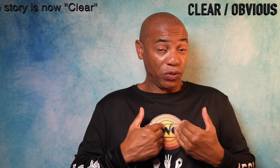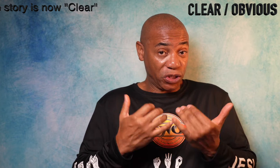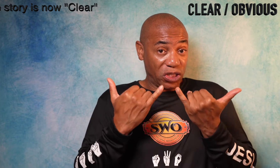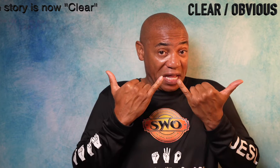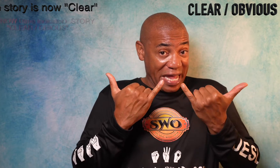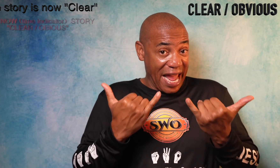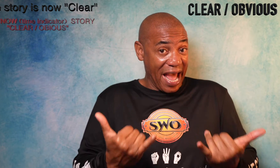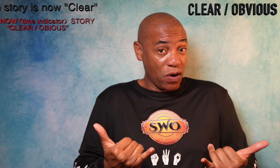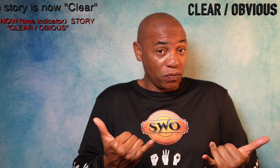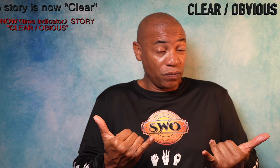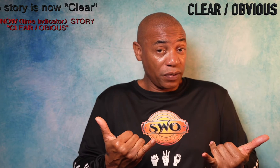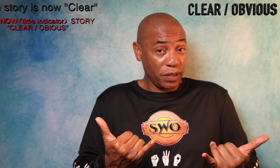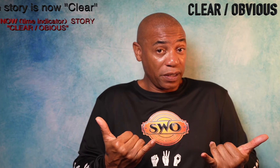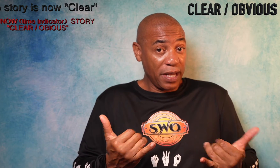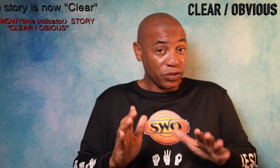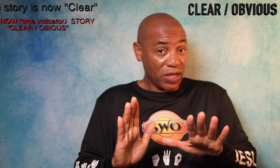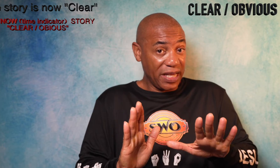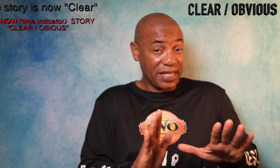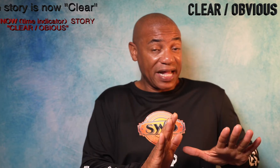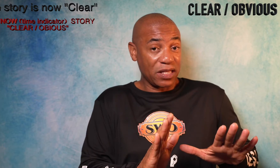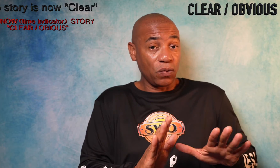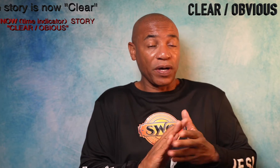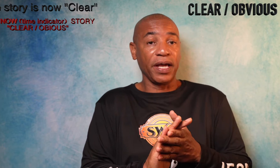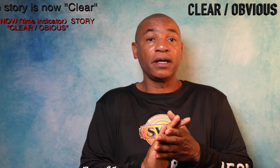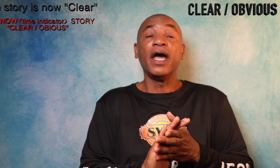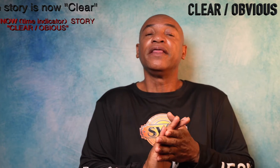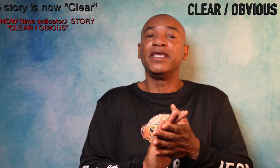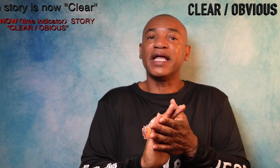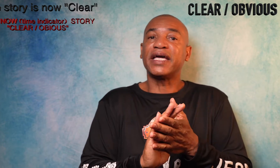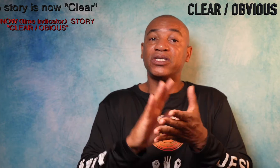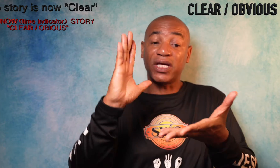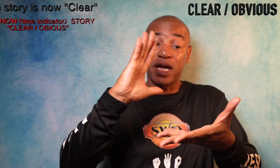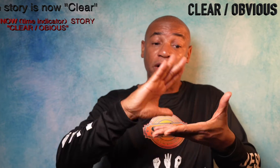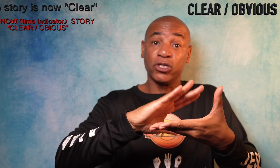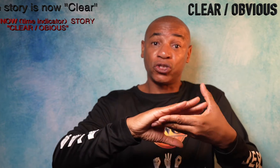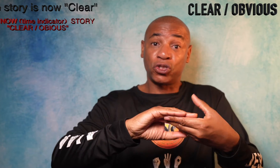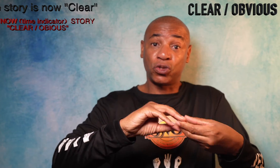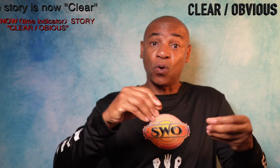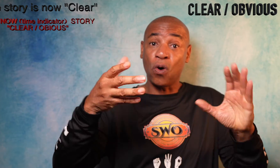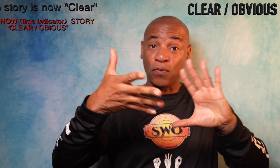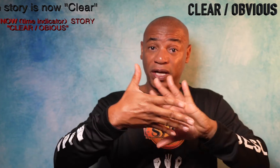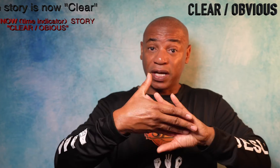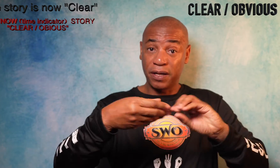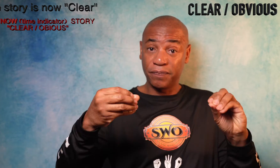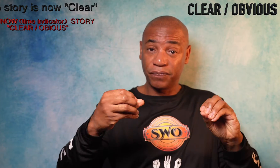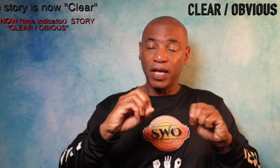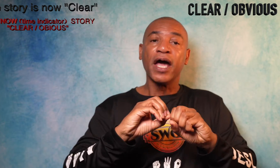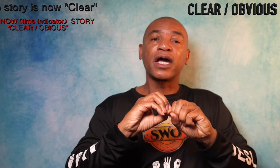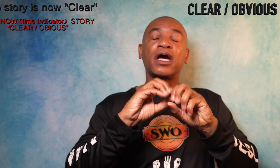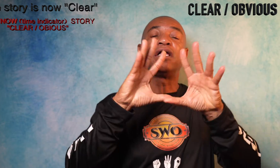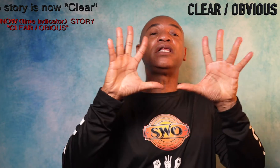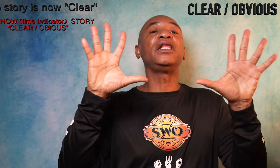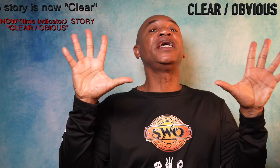is now. Try to get that out of the way. Then I can say story